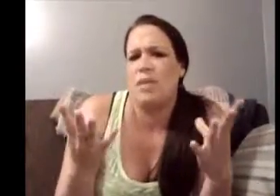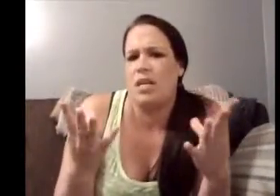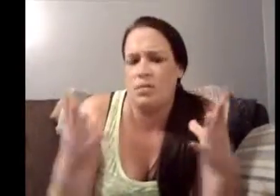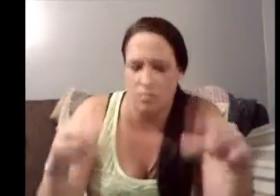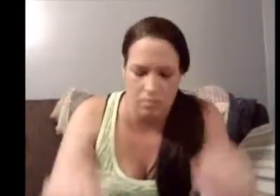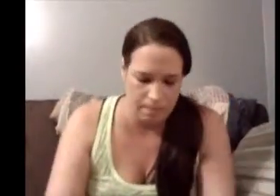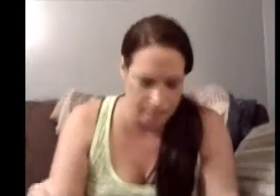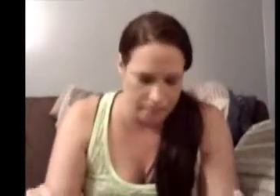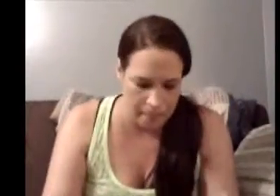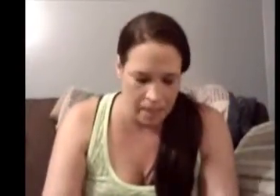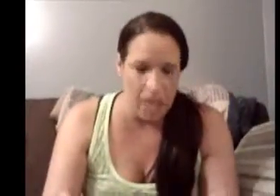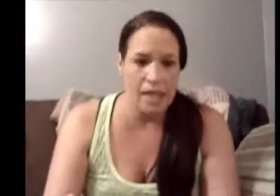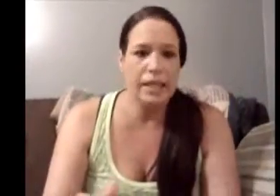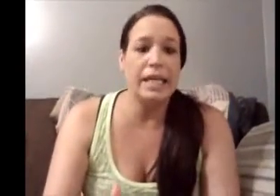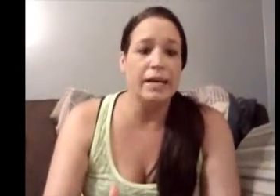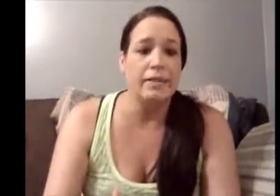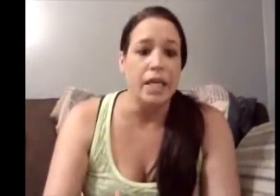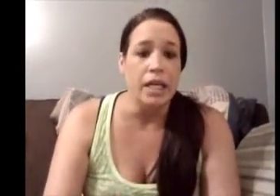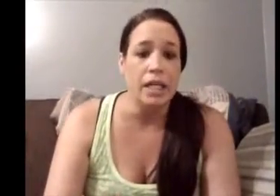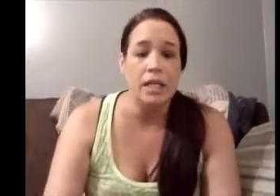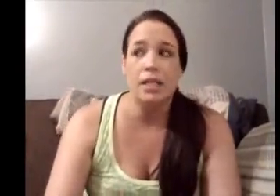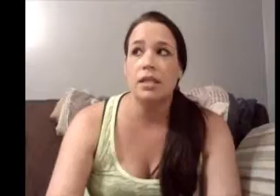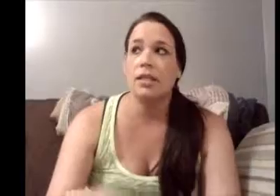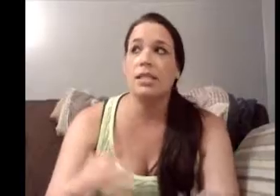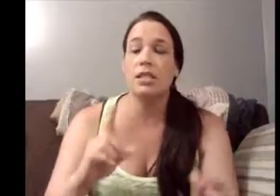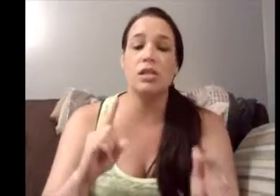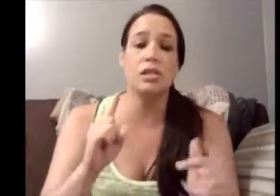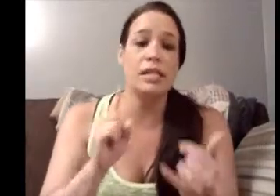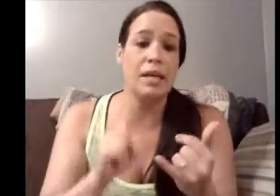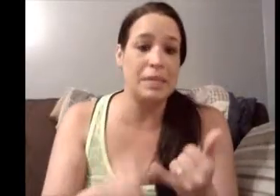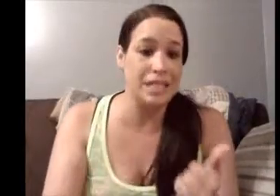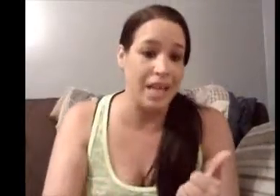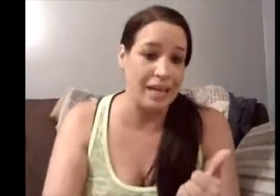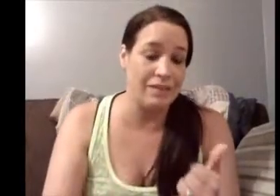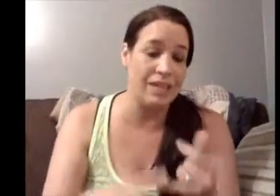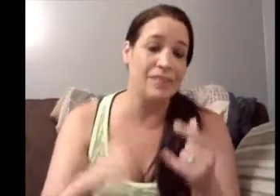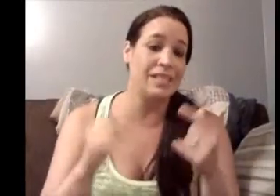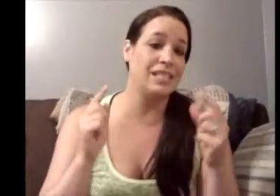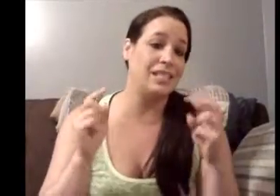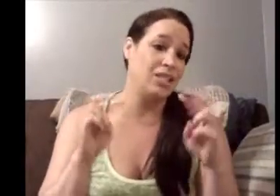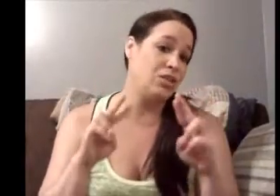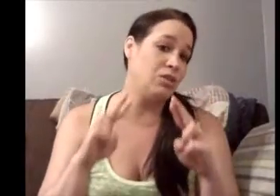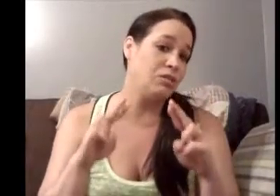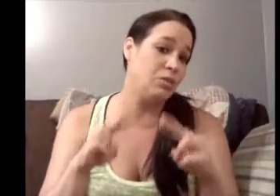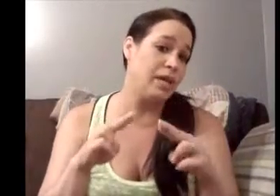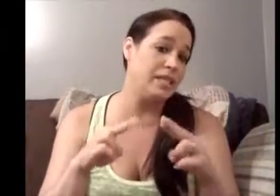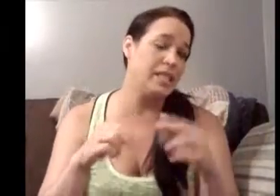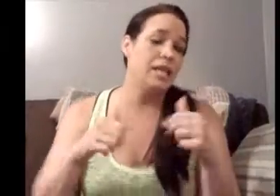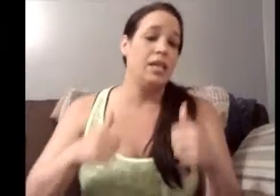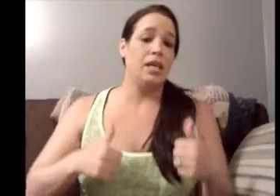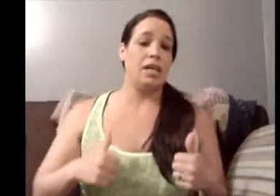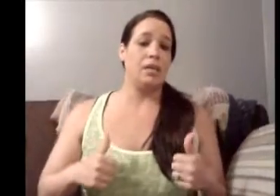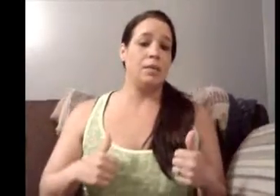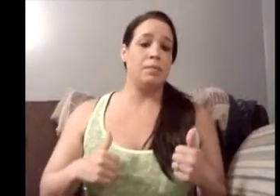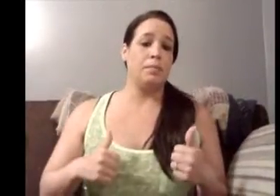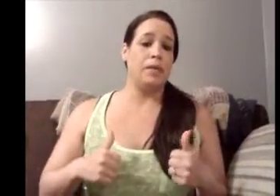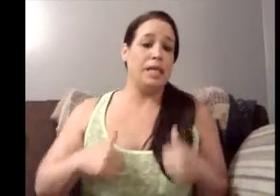many? Live. This is also the same as life, and I've seen this done 2 different ways. Like